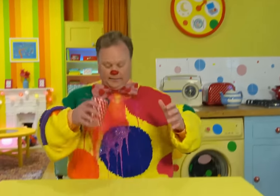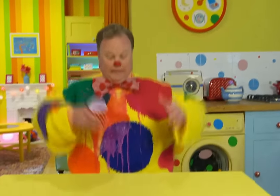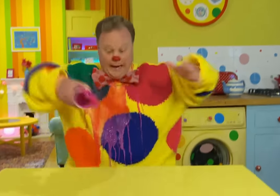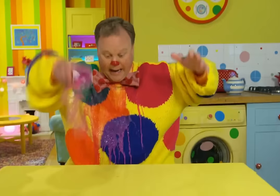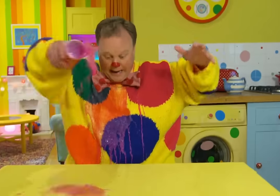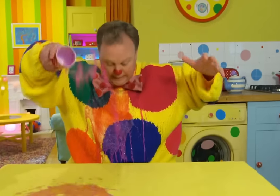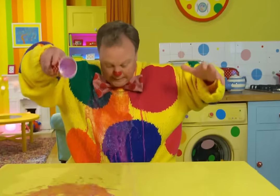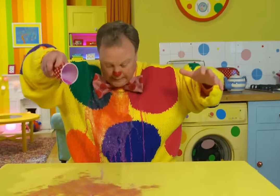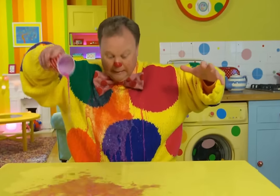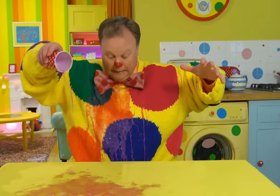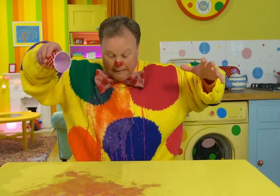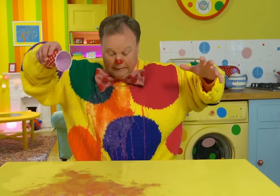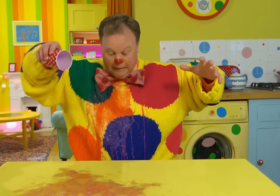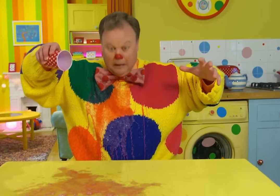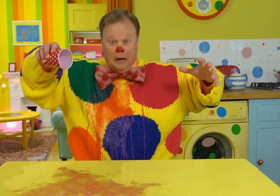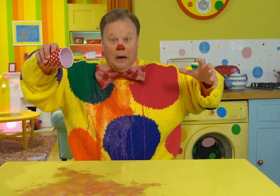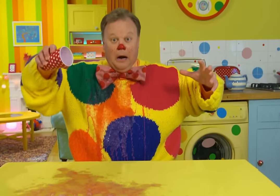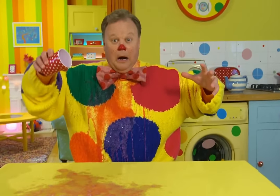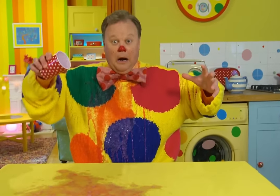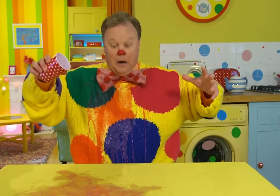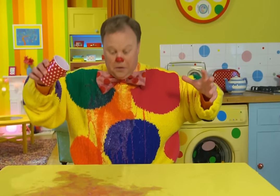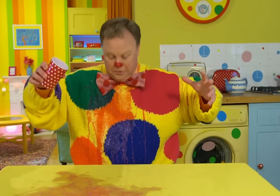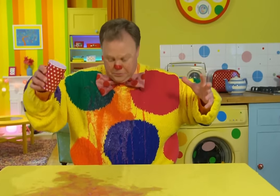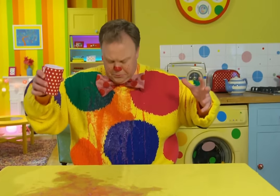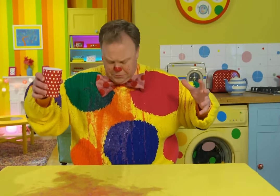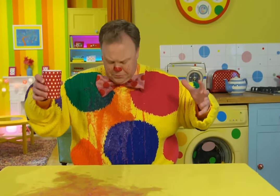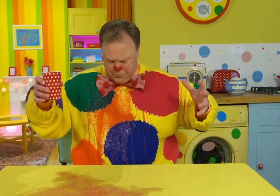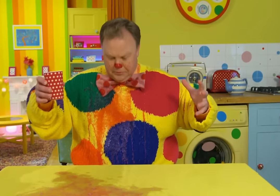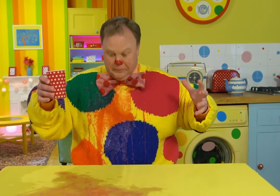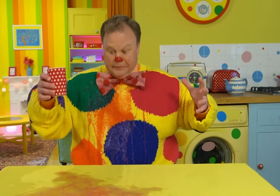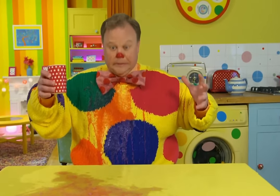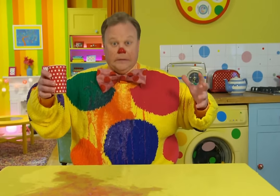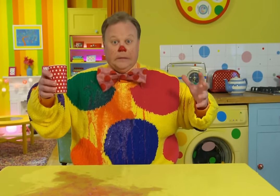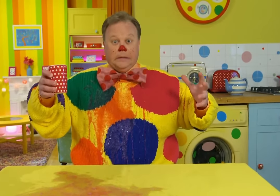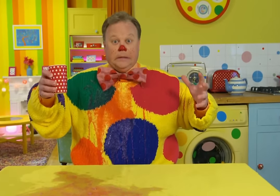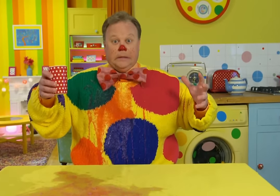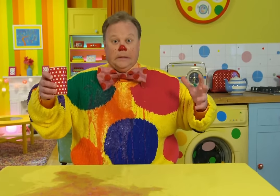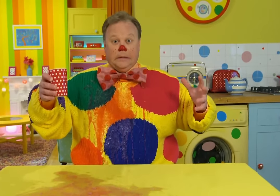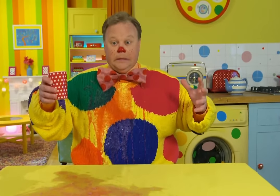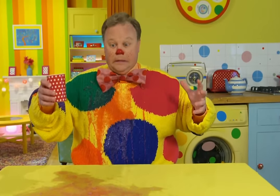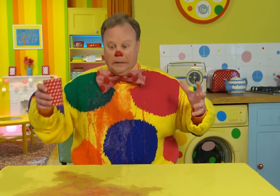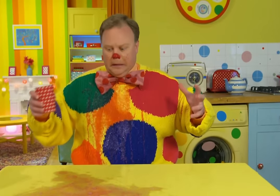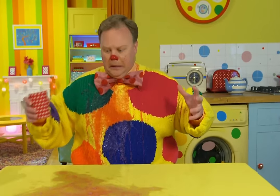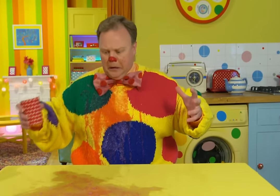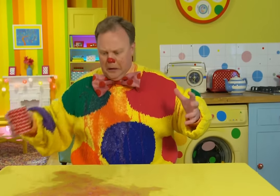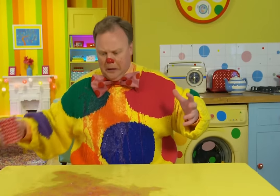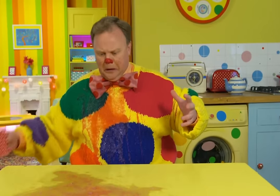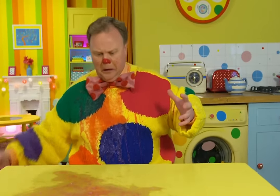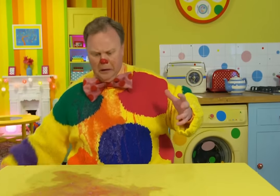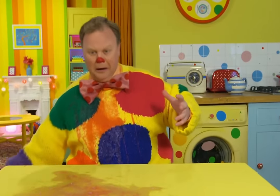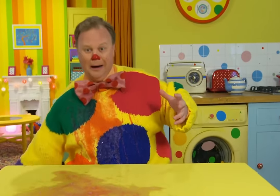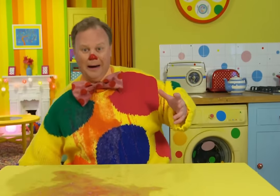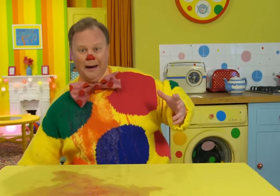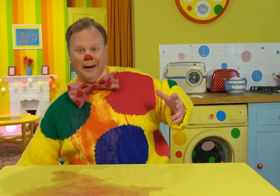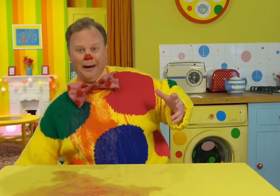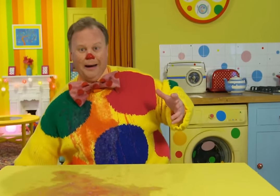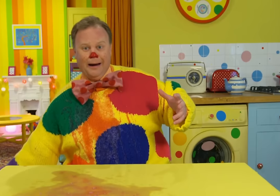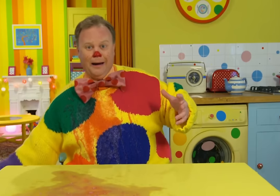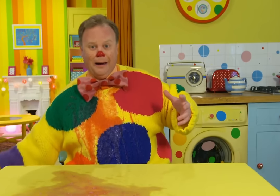Favorite. Oh dear, Mr. Tumble. Your drink has gone all over the tablecloth